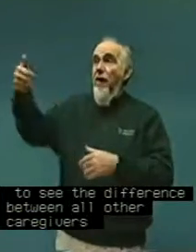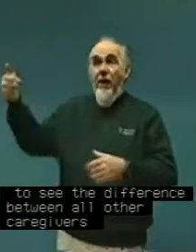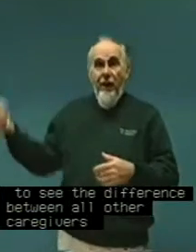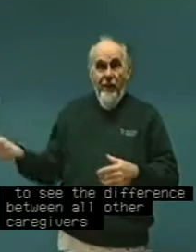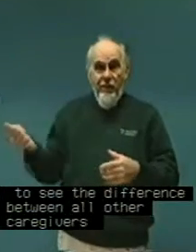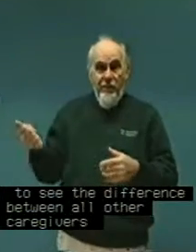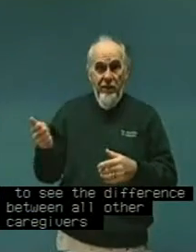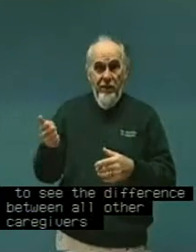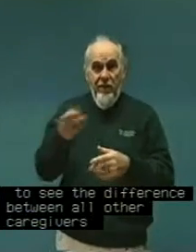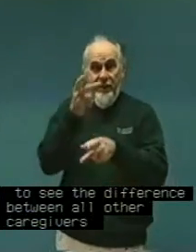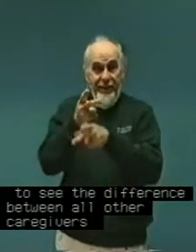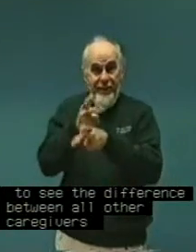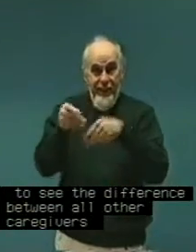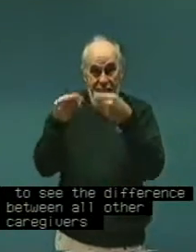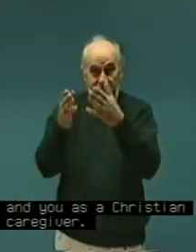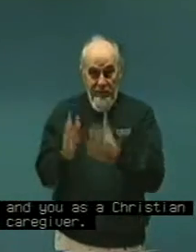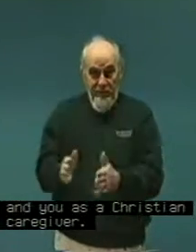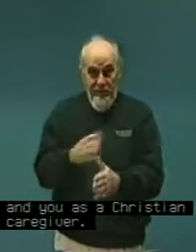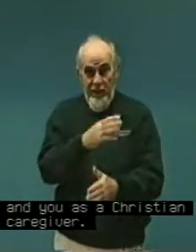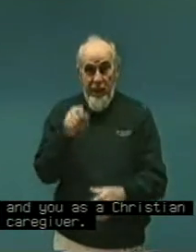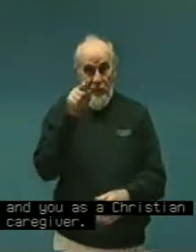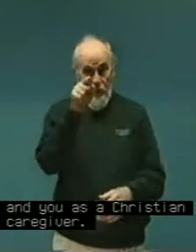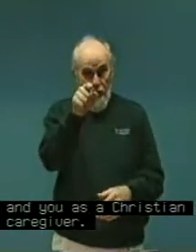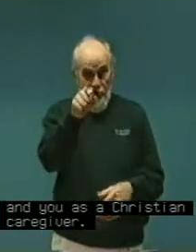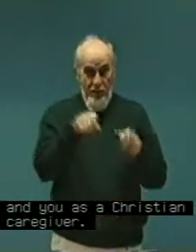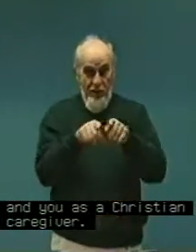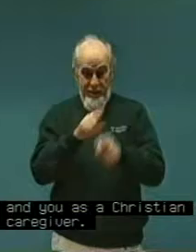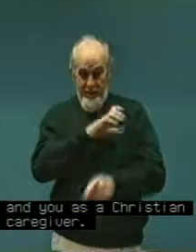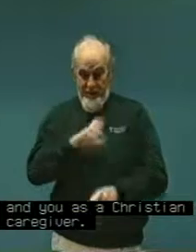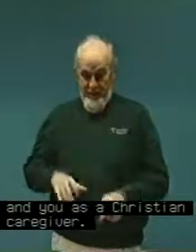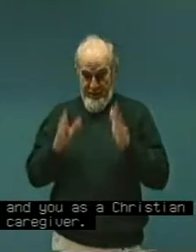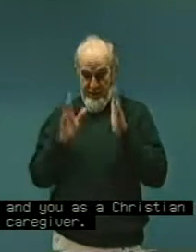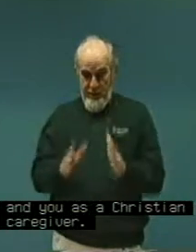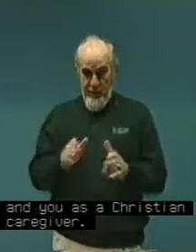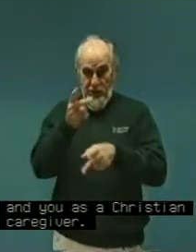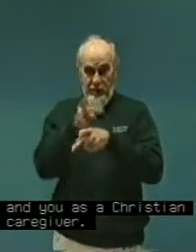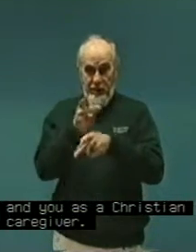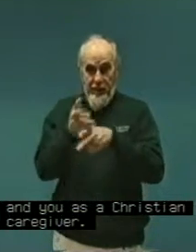other caregivers and you as a Christian caregiver.